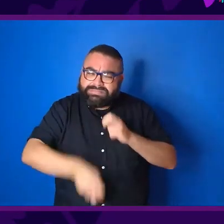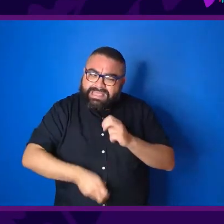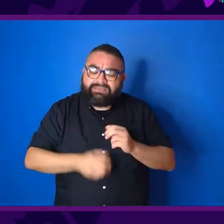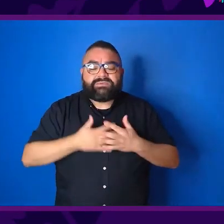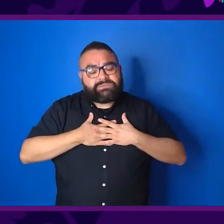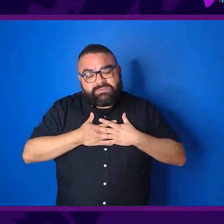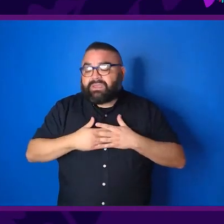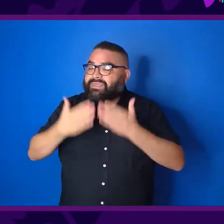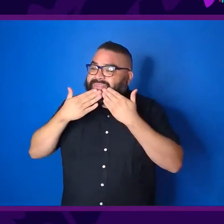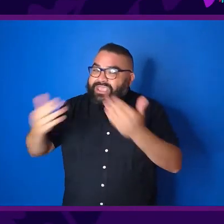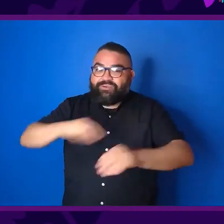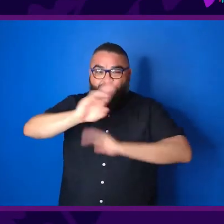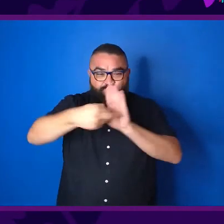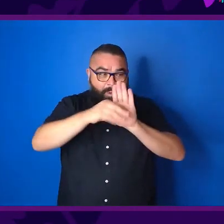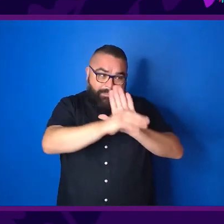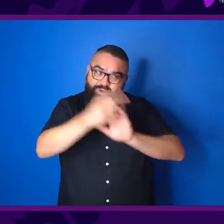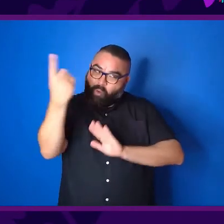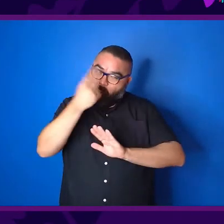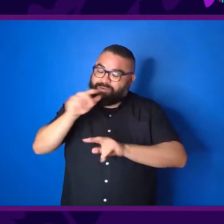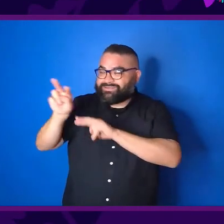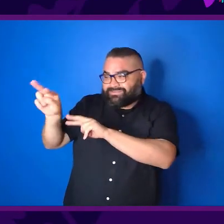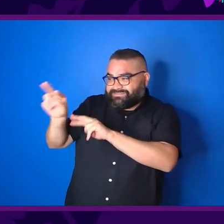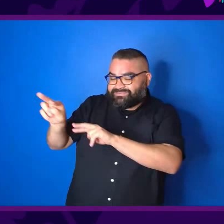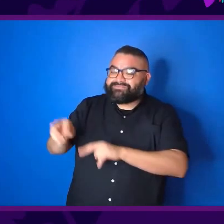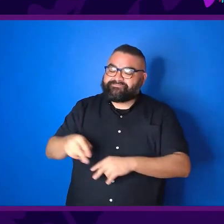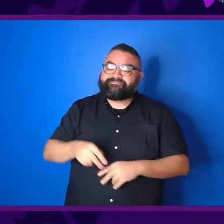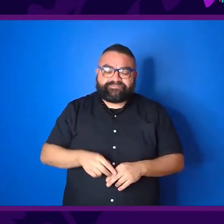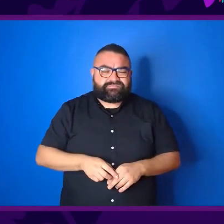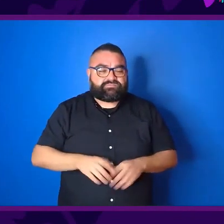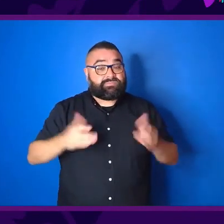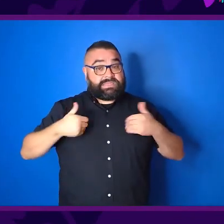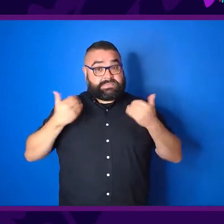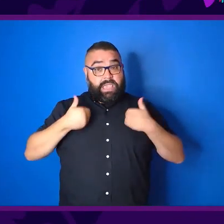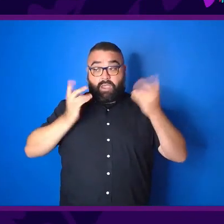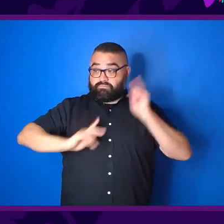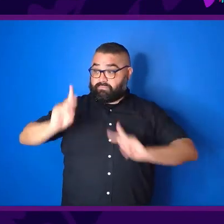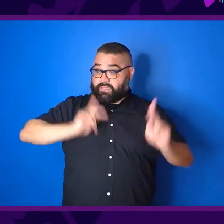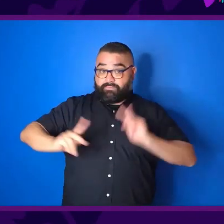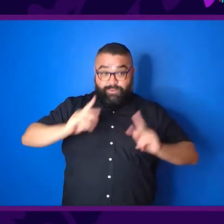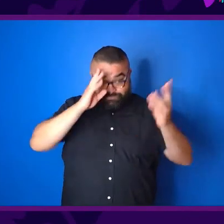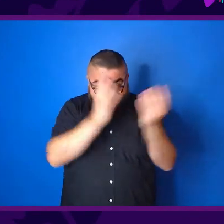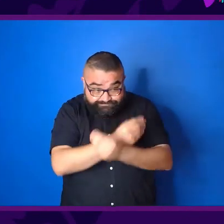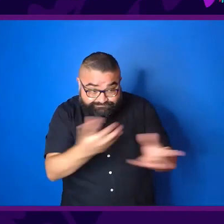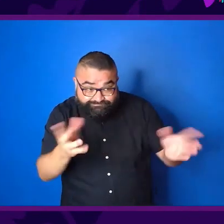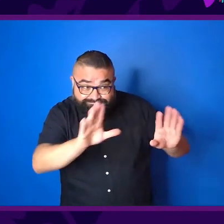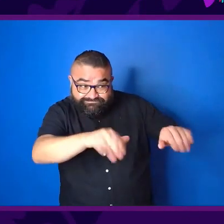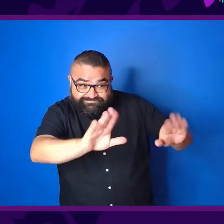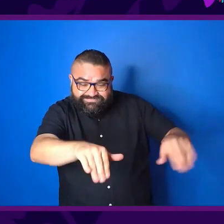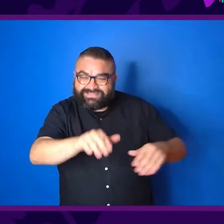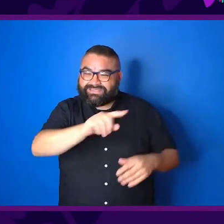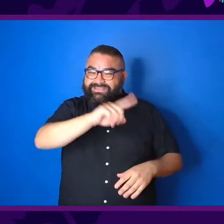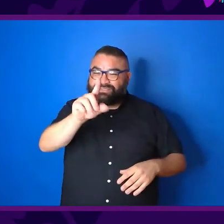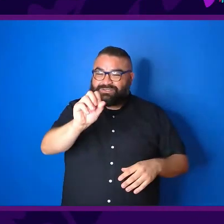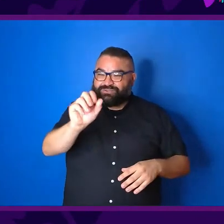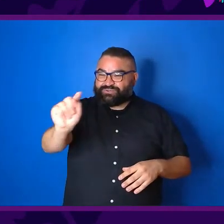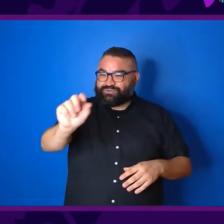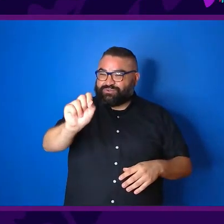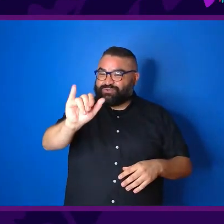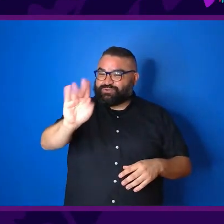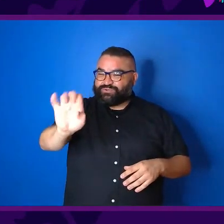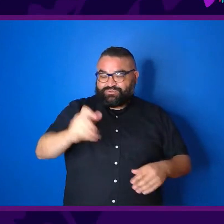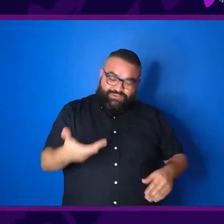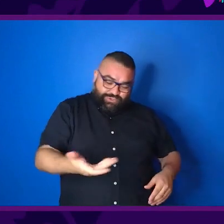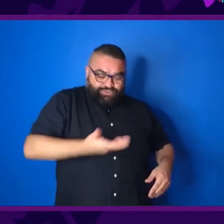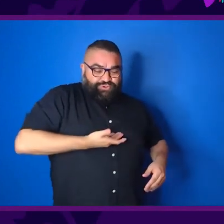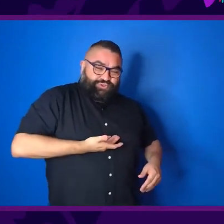Cristela just mentioned, but for all of our young people, you're in the zoot and being, out